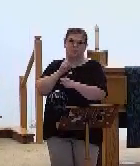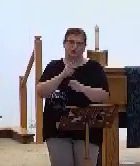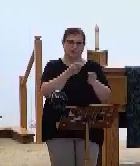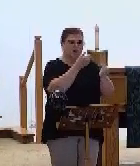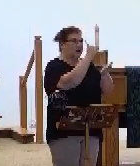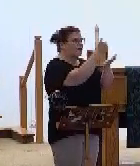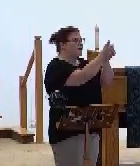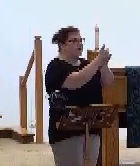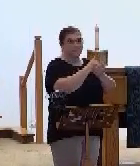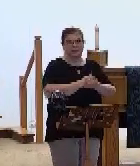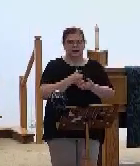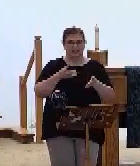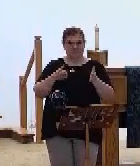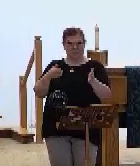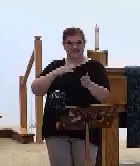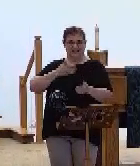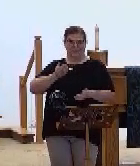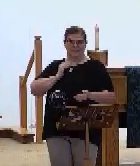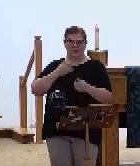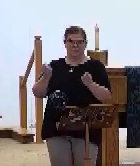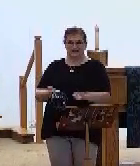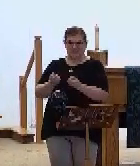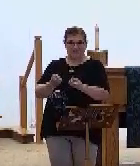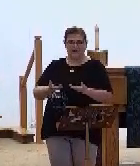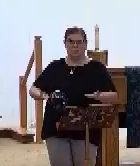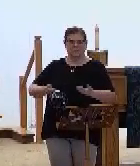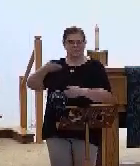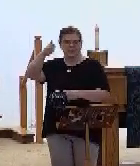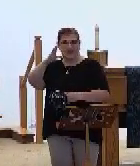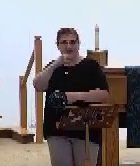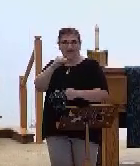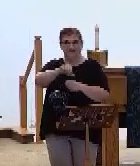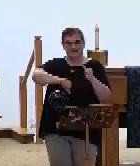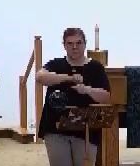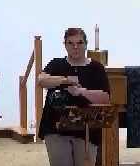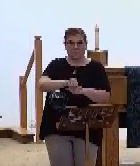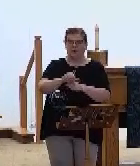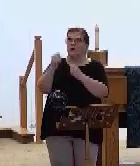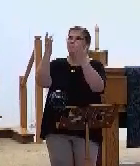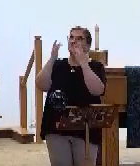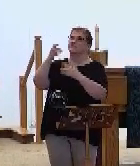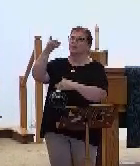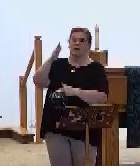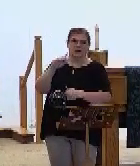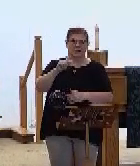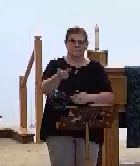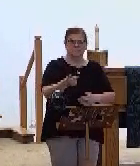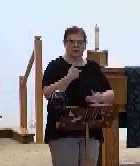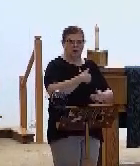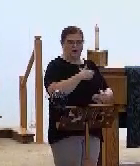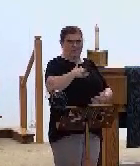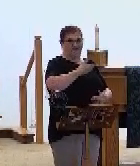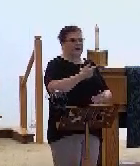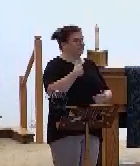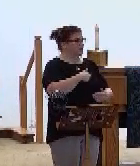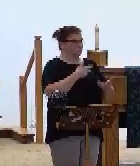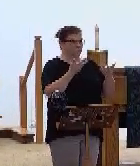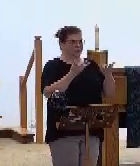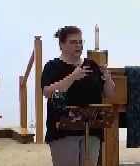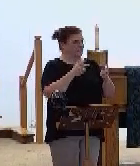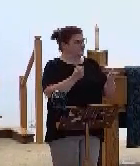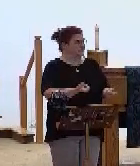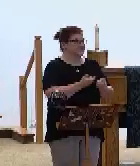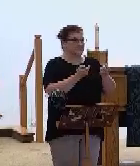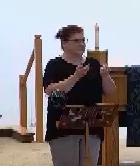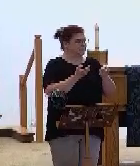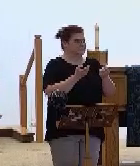Amen. Let us confess our sin in the presence of God and of our neighbors. Merciful God, we confess that we have sinned